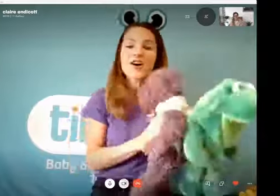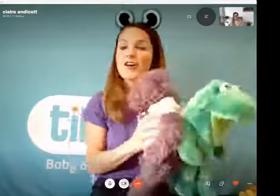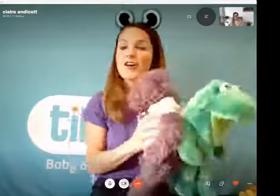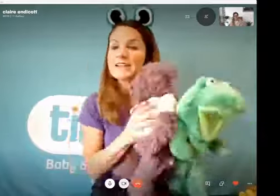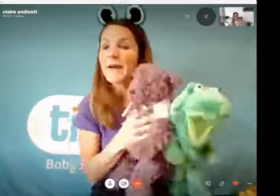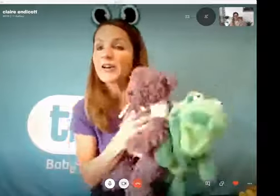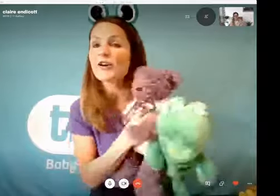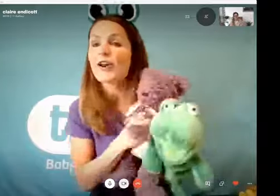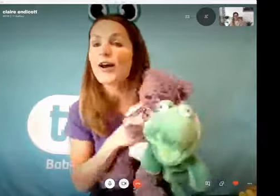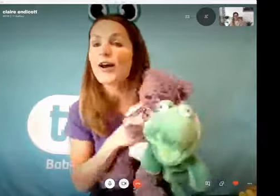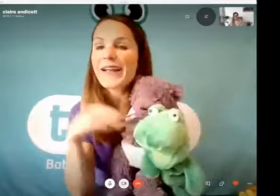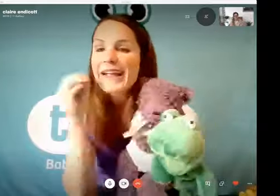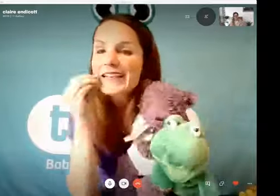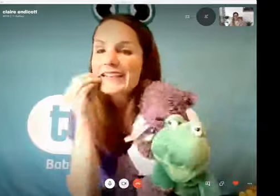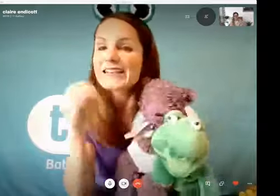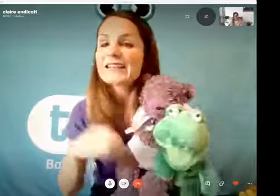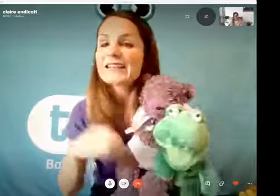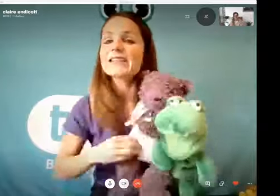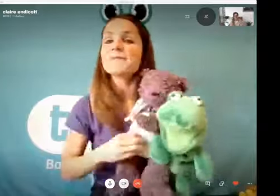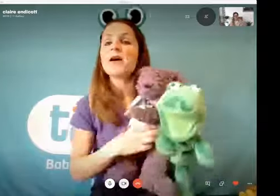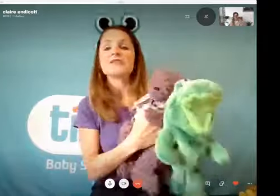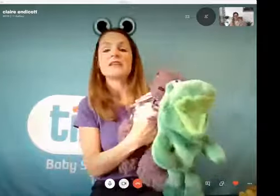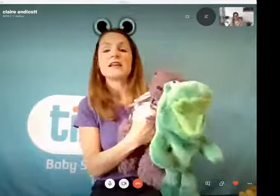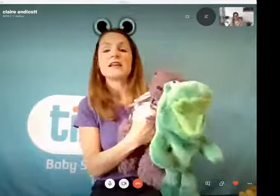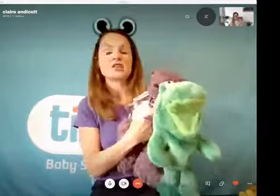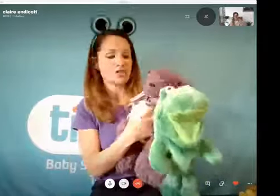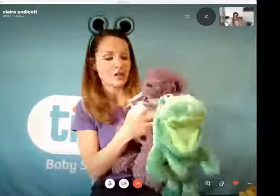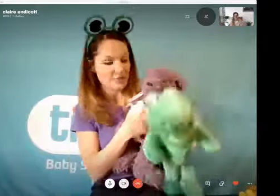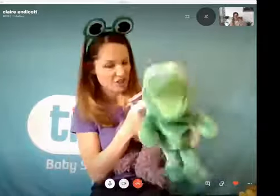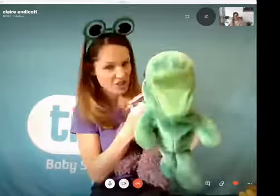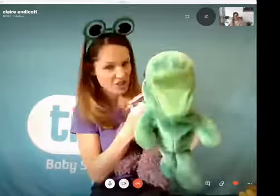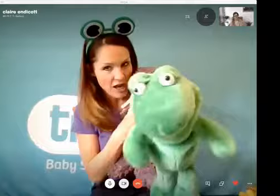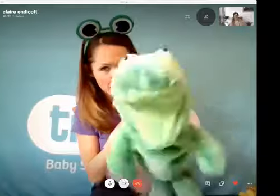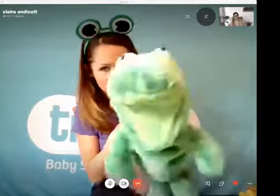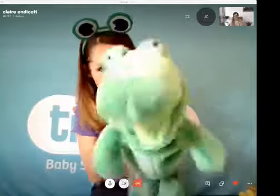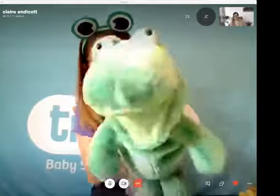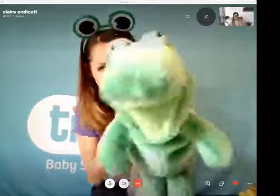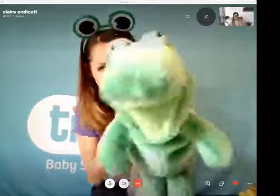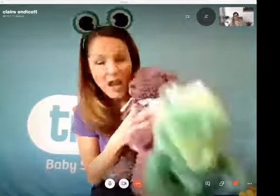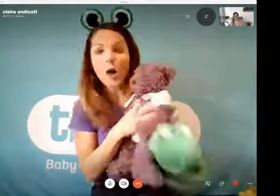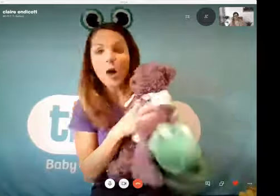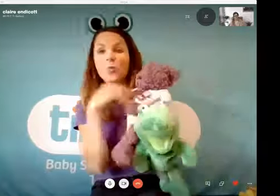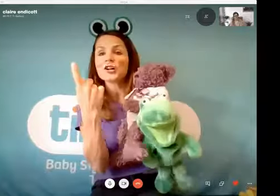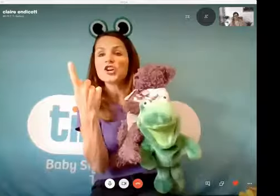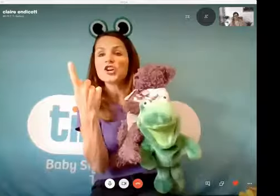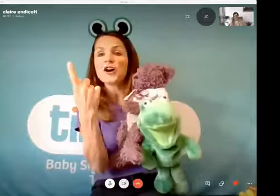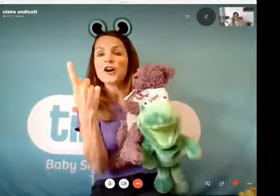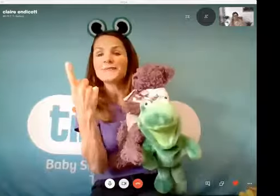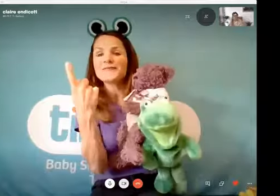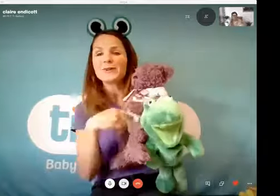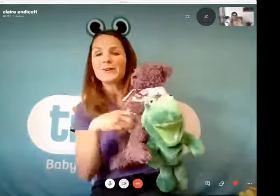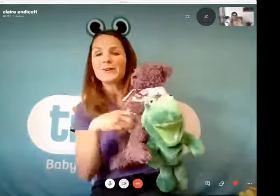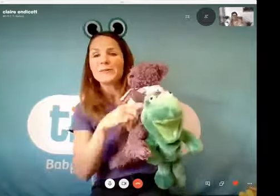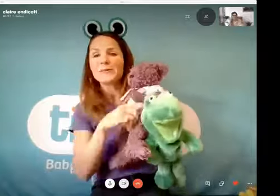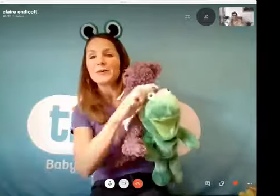speckled log, eating some most delicious grubs. Yum, yum. One jumped into the pool. Ready with your